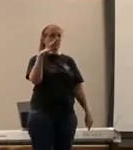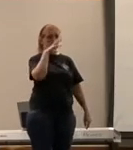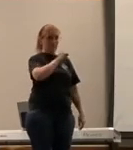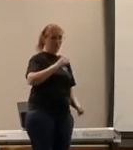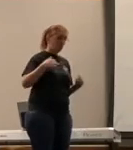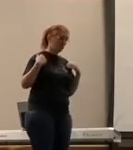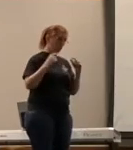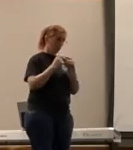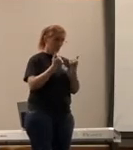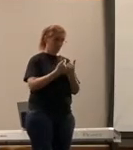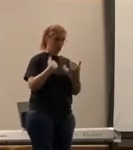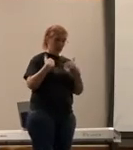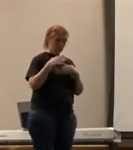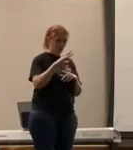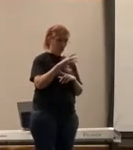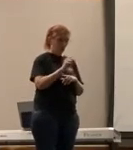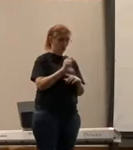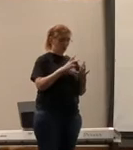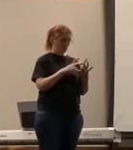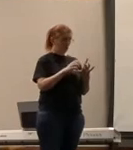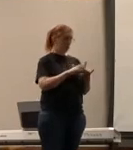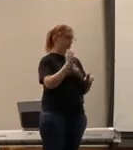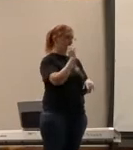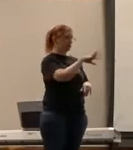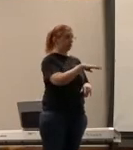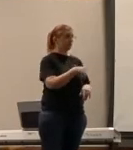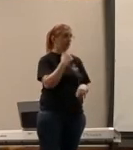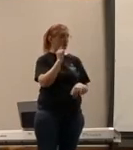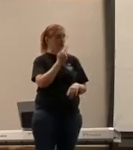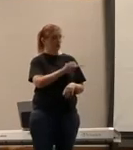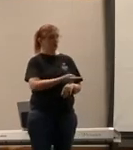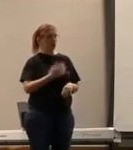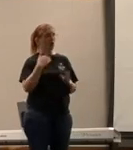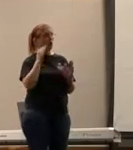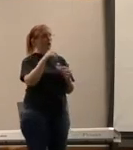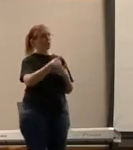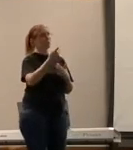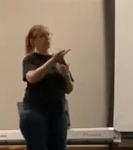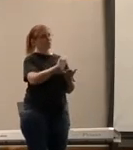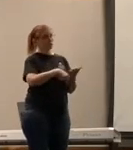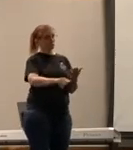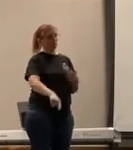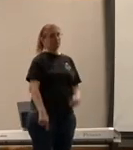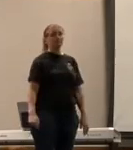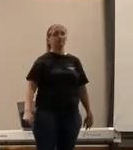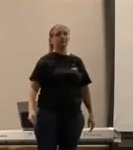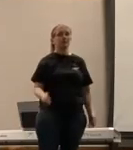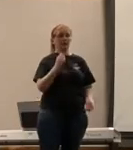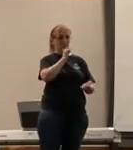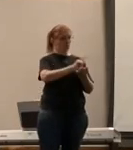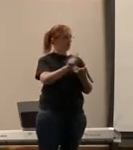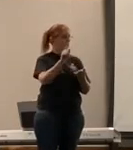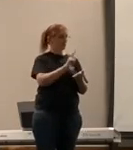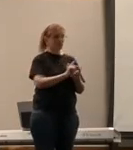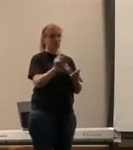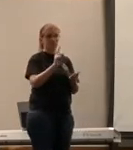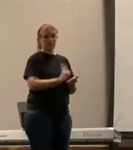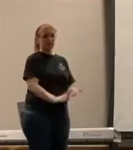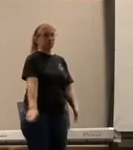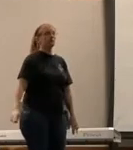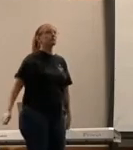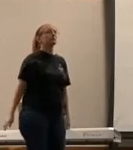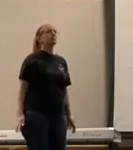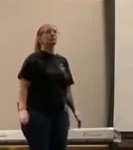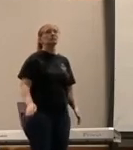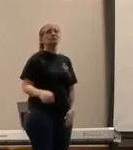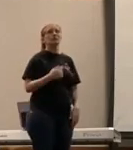group, I'd have these cards. And I'd send it and said, hey man, I missed you. Hope you can make it next week. Every week.